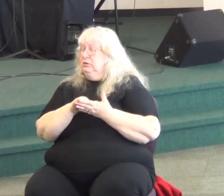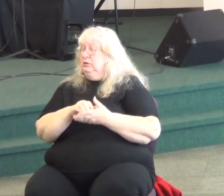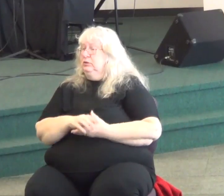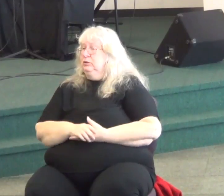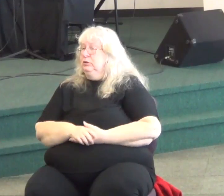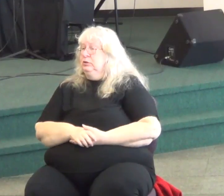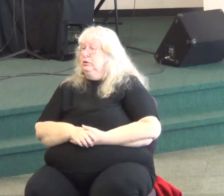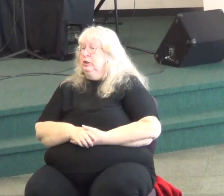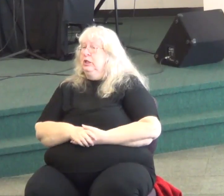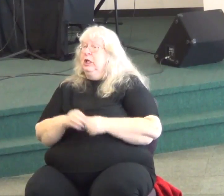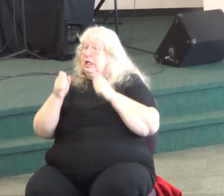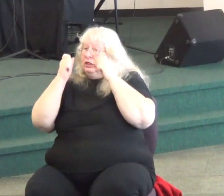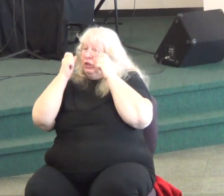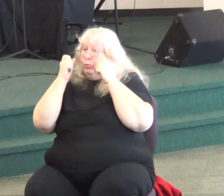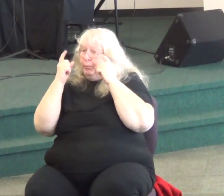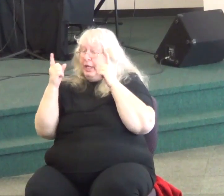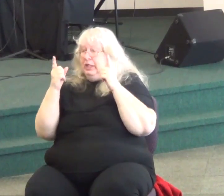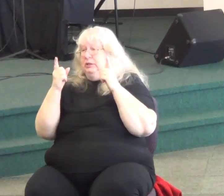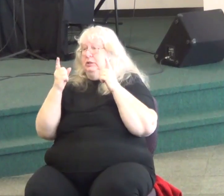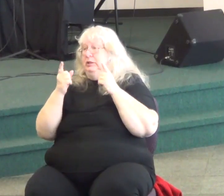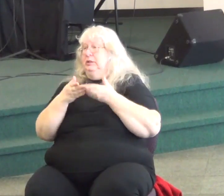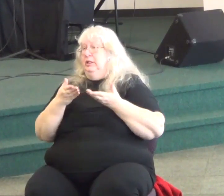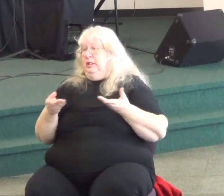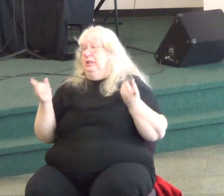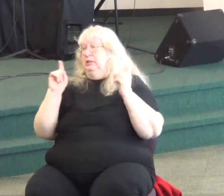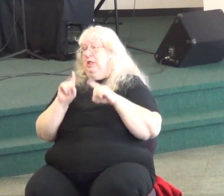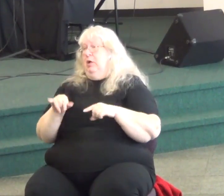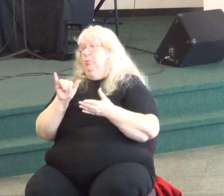It's amazing what went on that day.